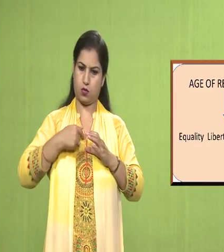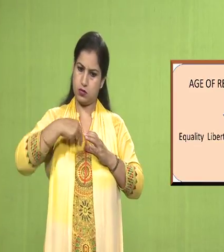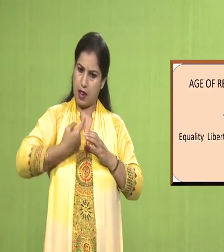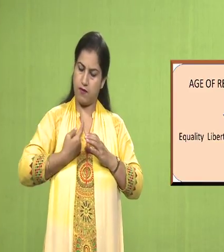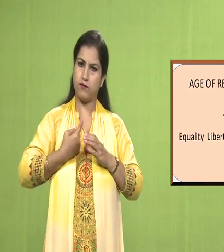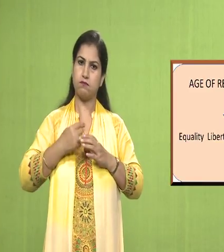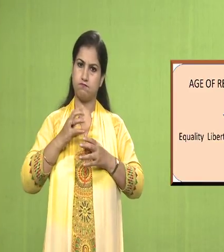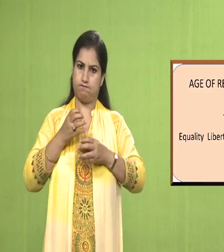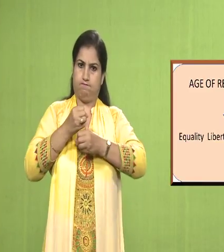revolutions.